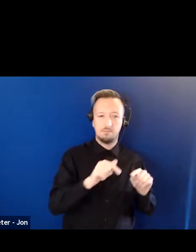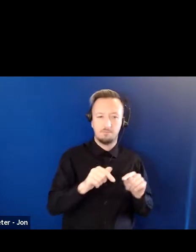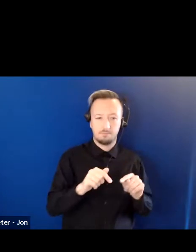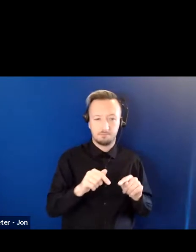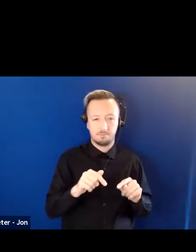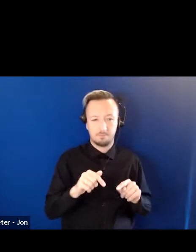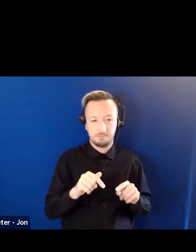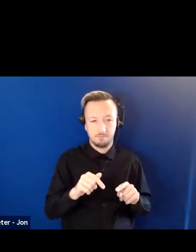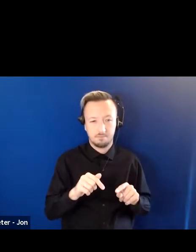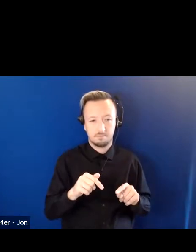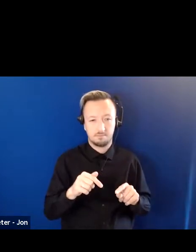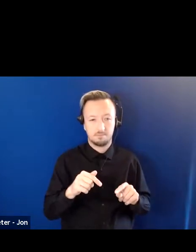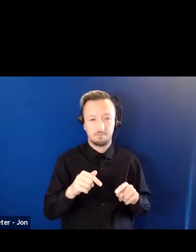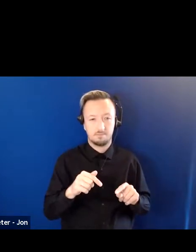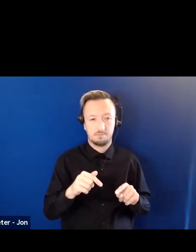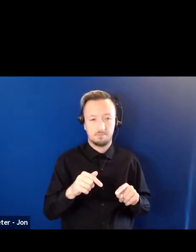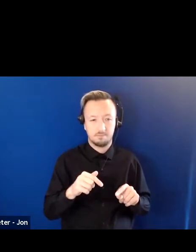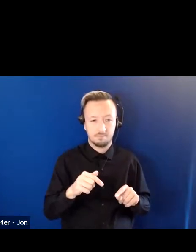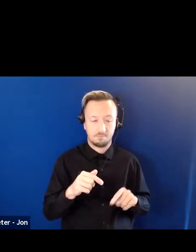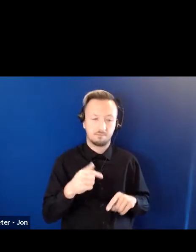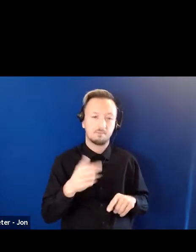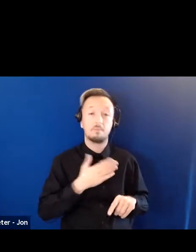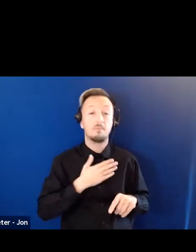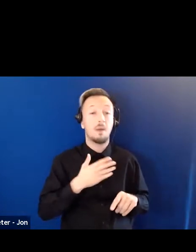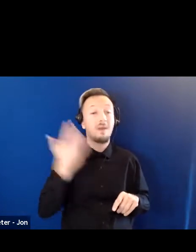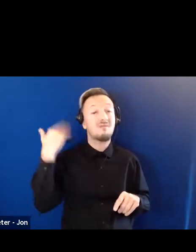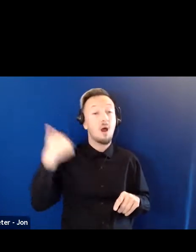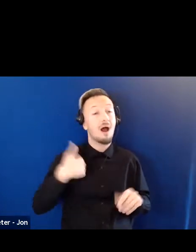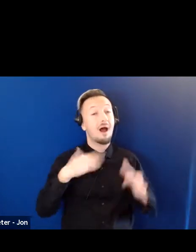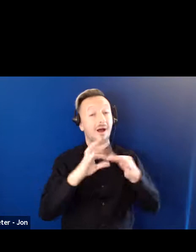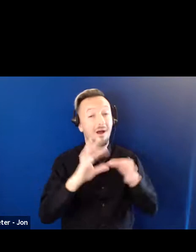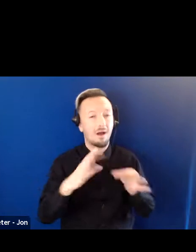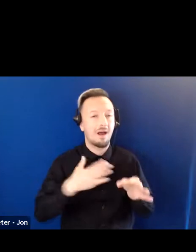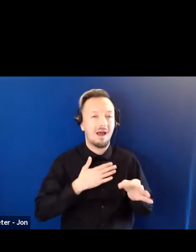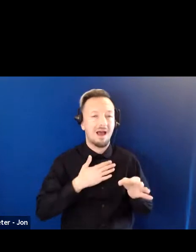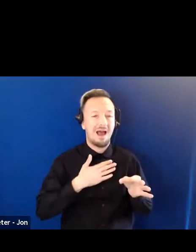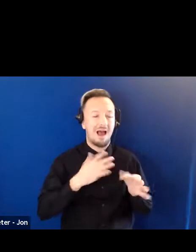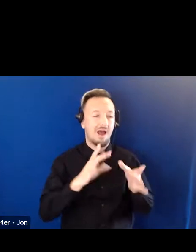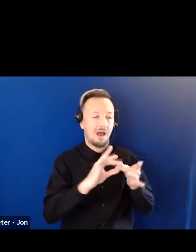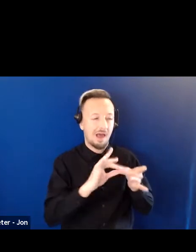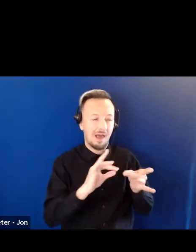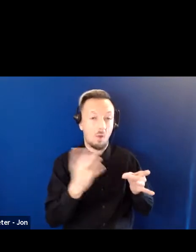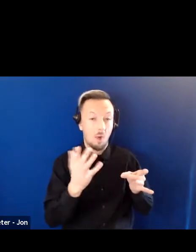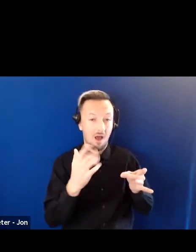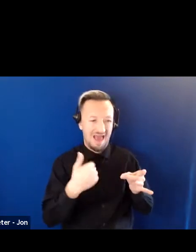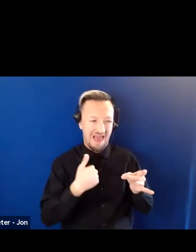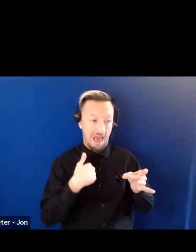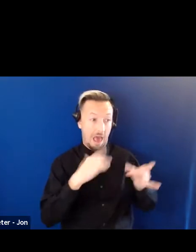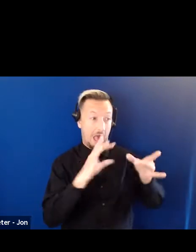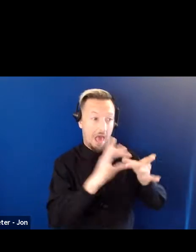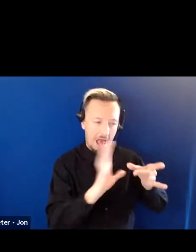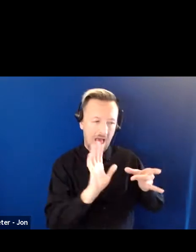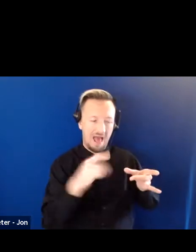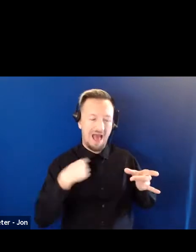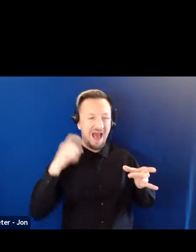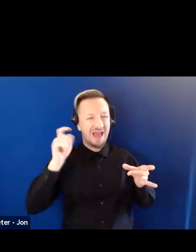to address anyone, I usually say, hey, I need to be educated on some things because